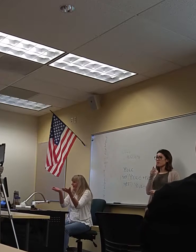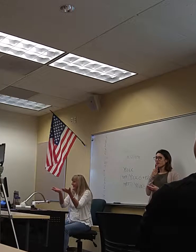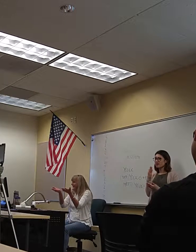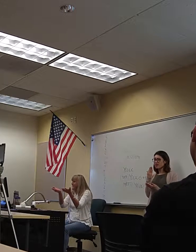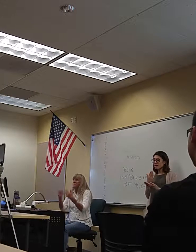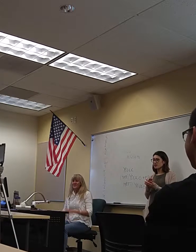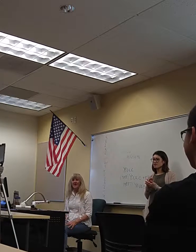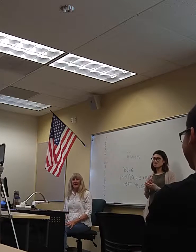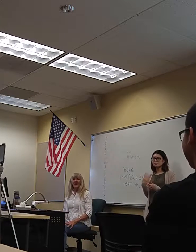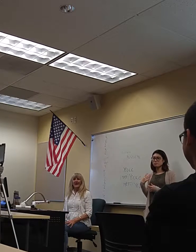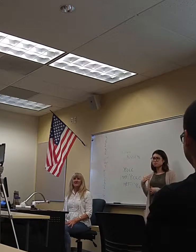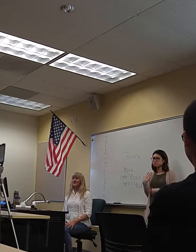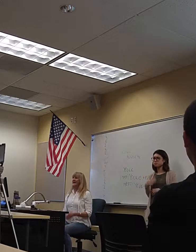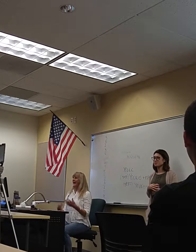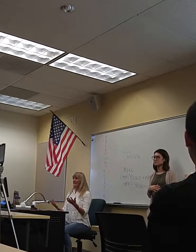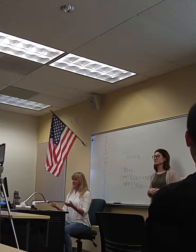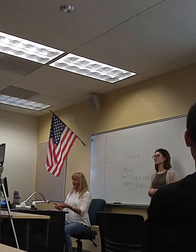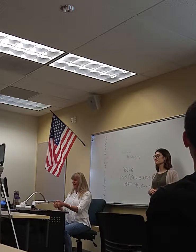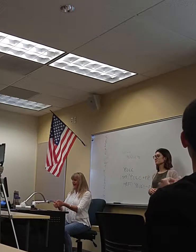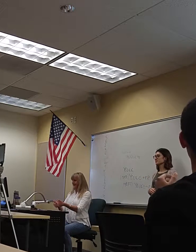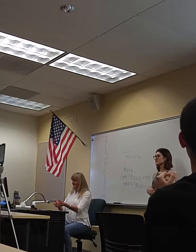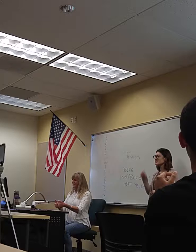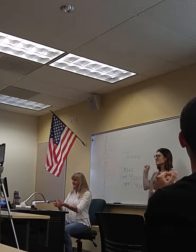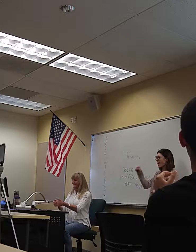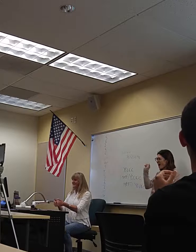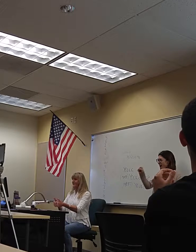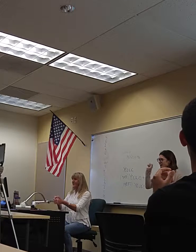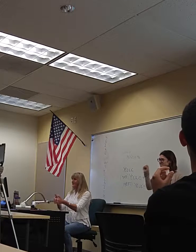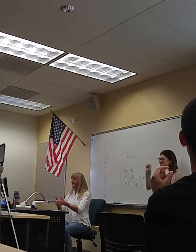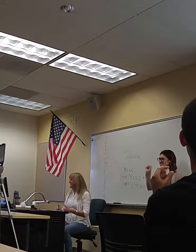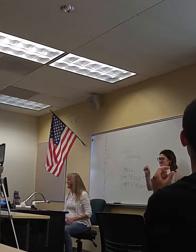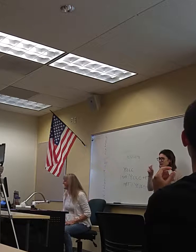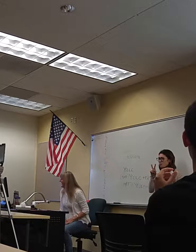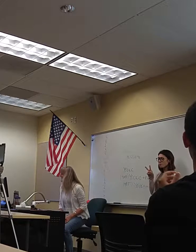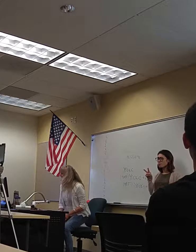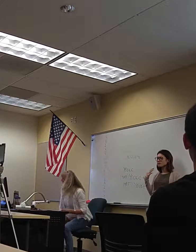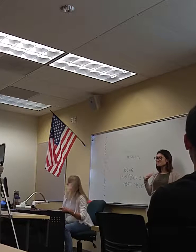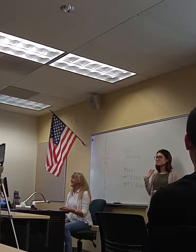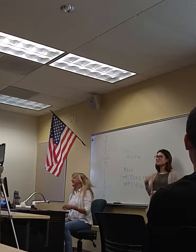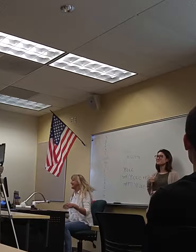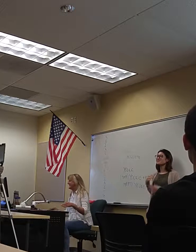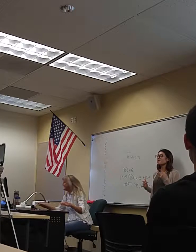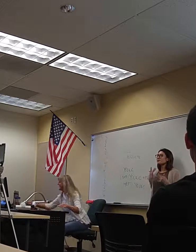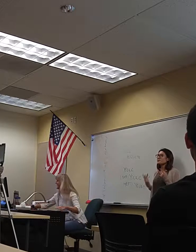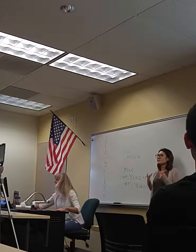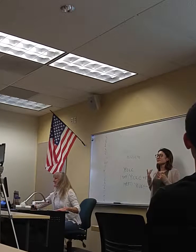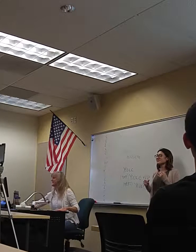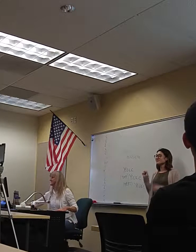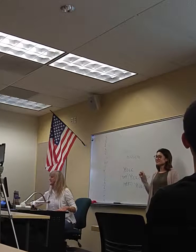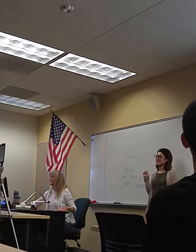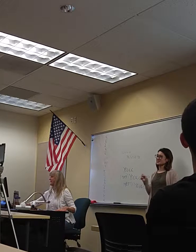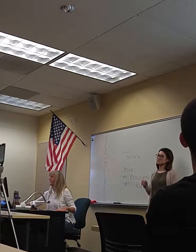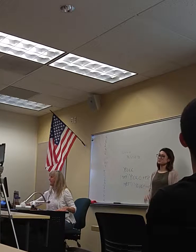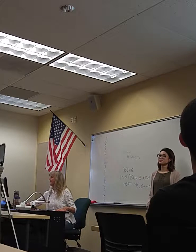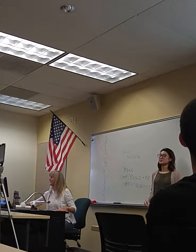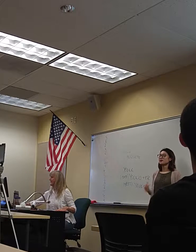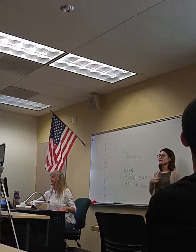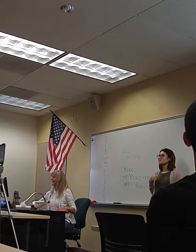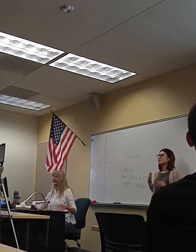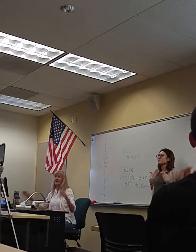right? Yes. And I went, yes, look at you. I was so excited, yes. That makes me so happy when you guys like have